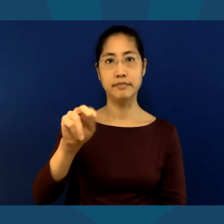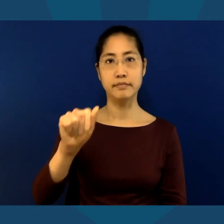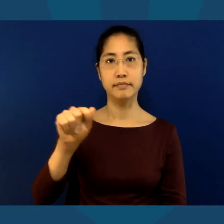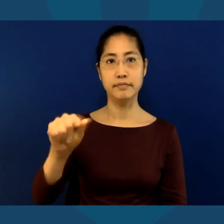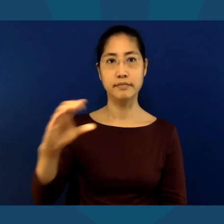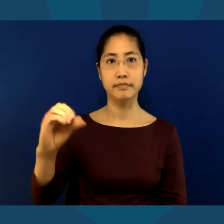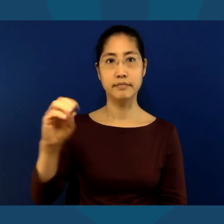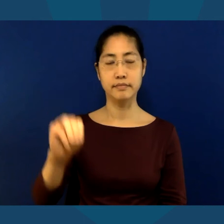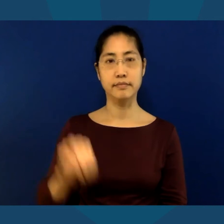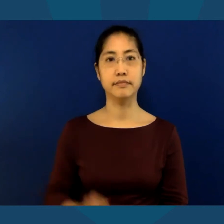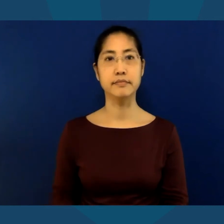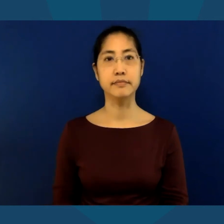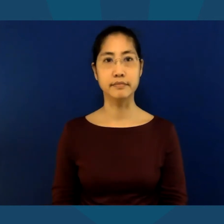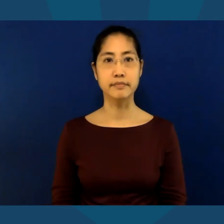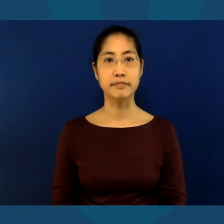www.engelforarizona.com.